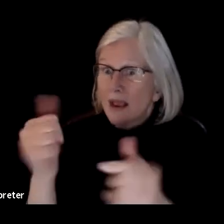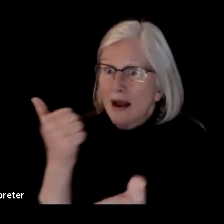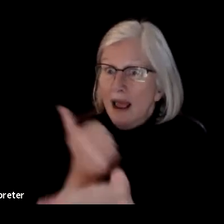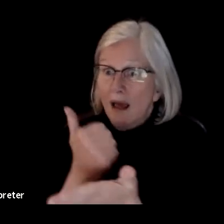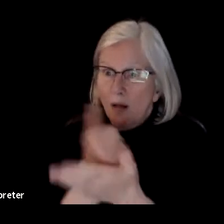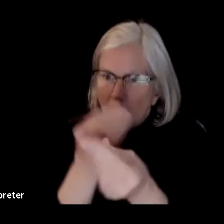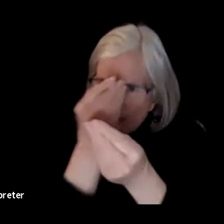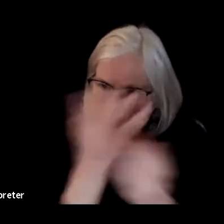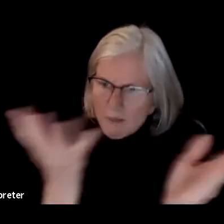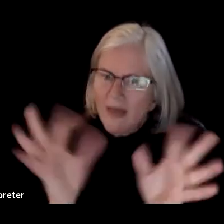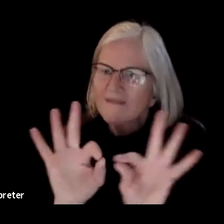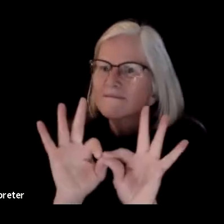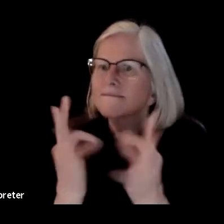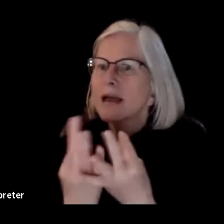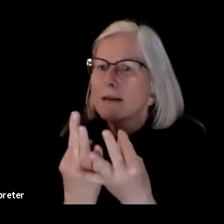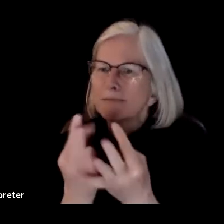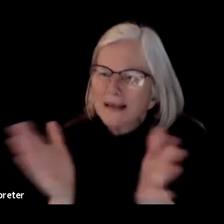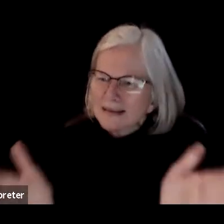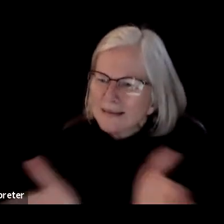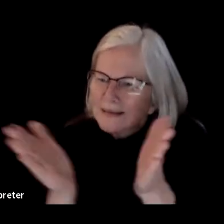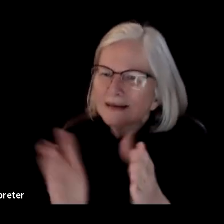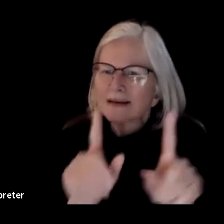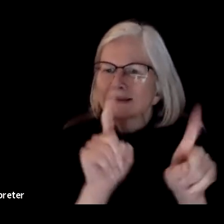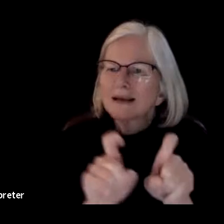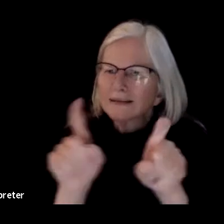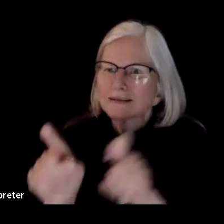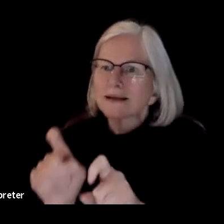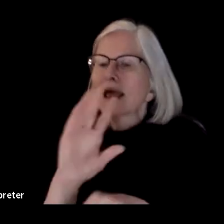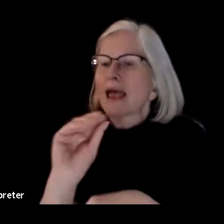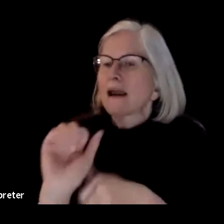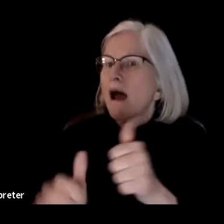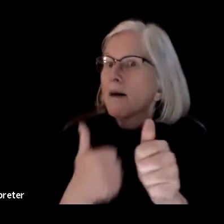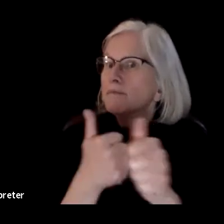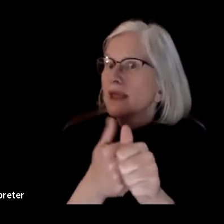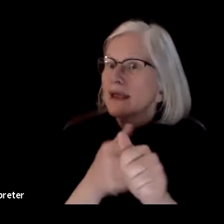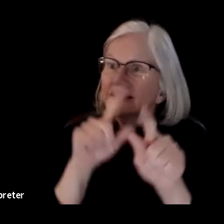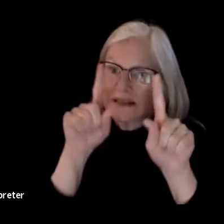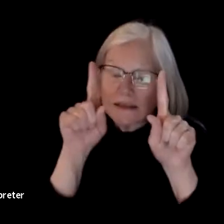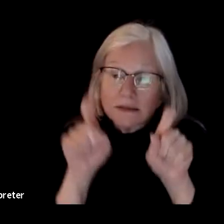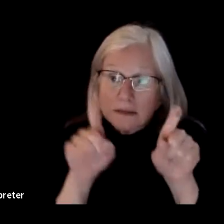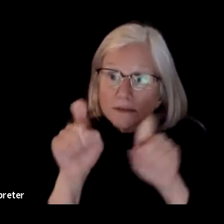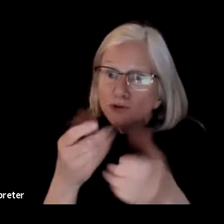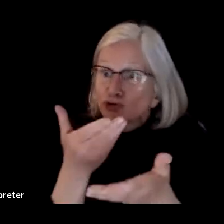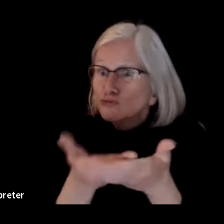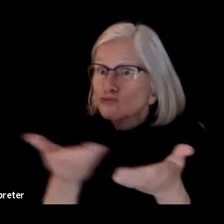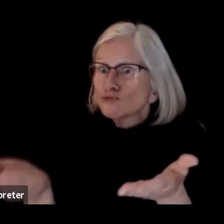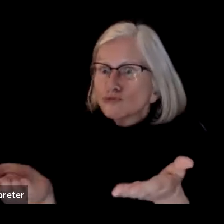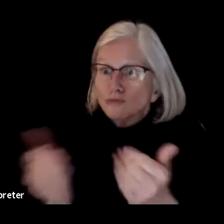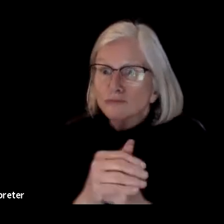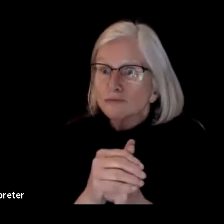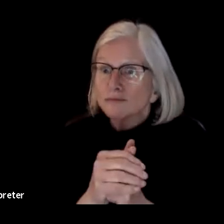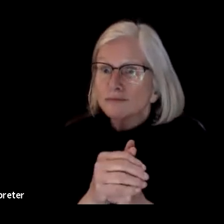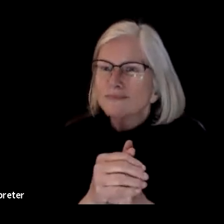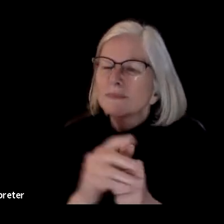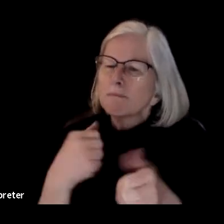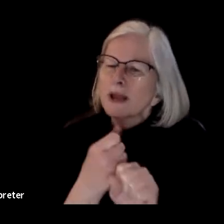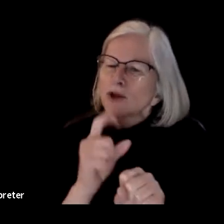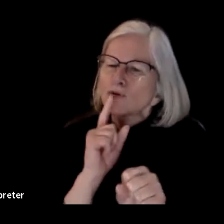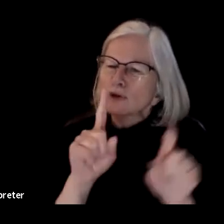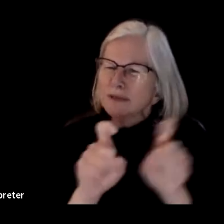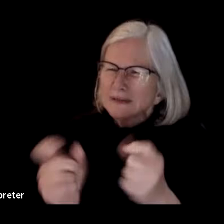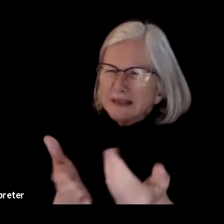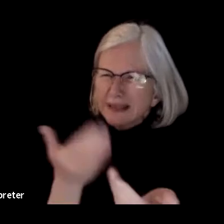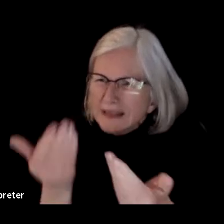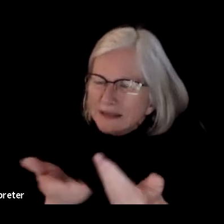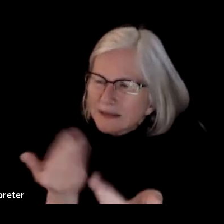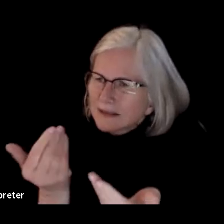testing. We're also updating our testing resources to make testing for families easier to do, both at